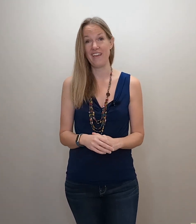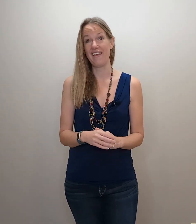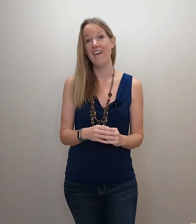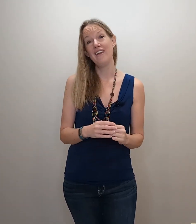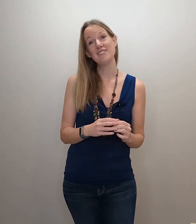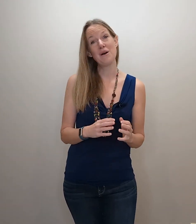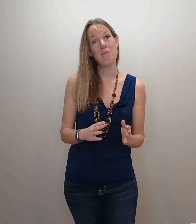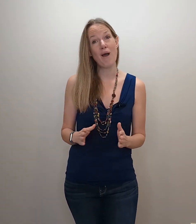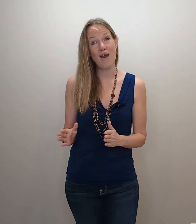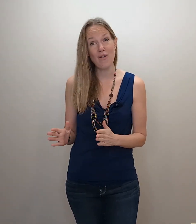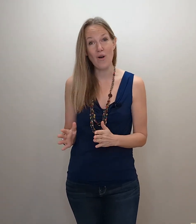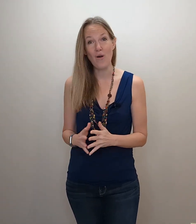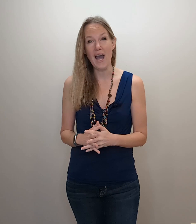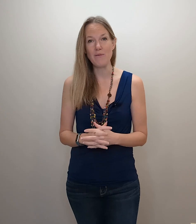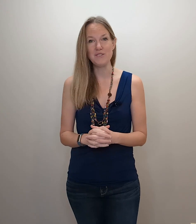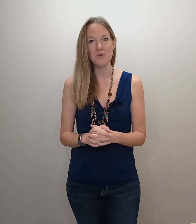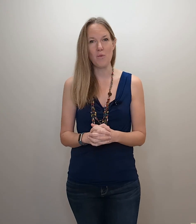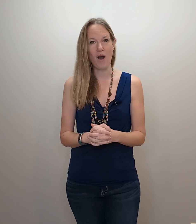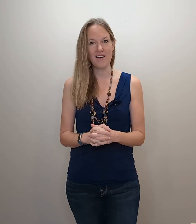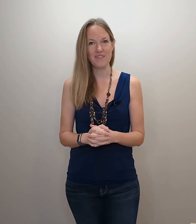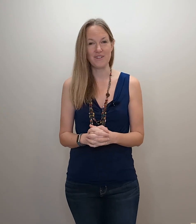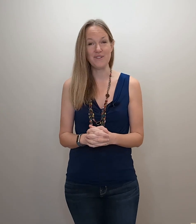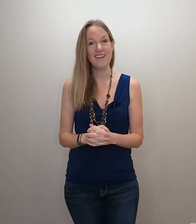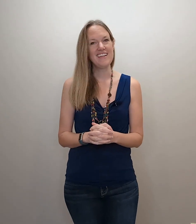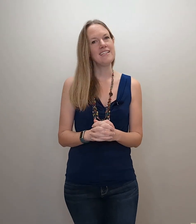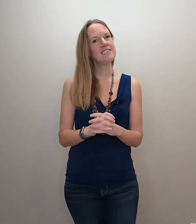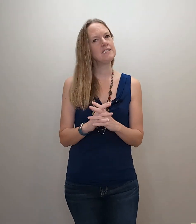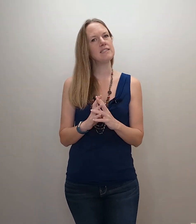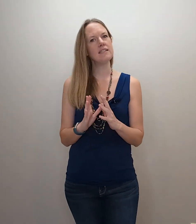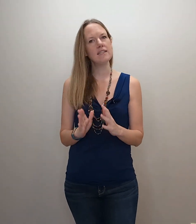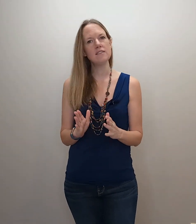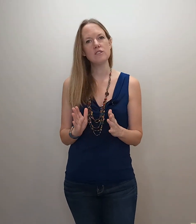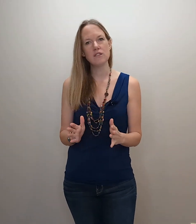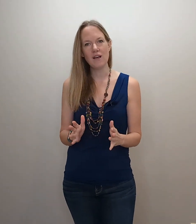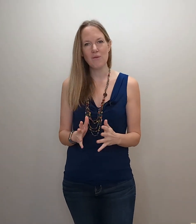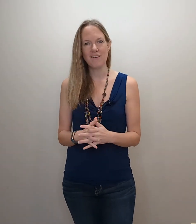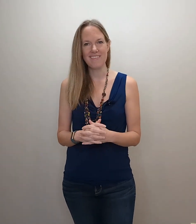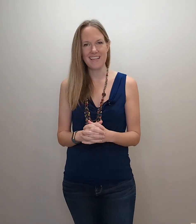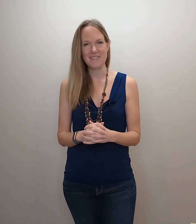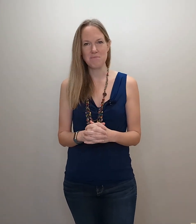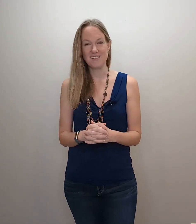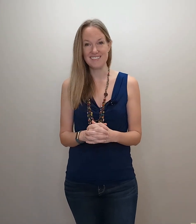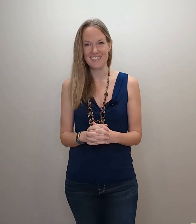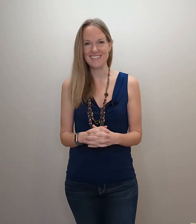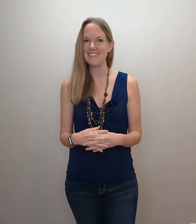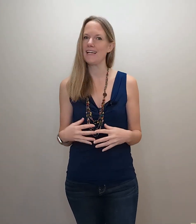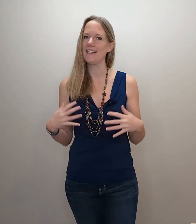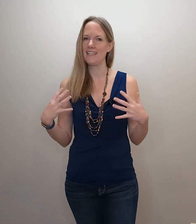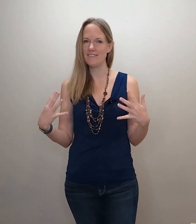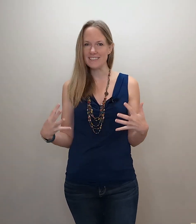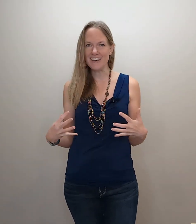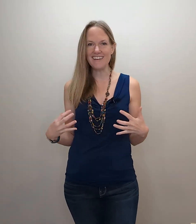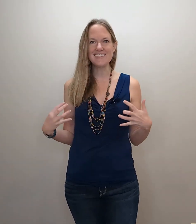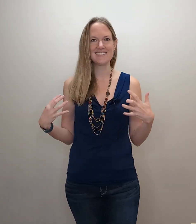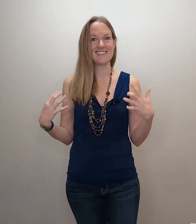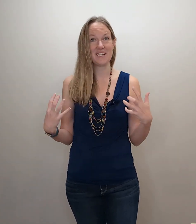thing. Tomorrow I will do a walkthrough that's just a little slower than the music to kind of give us all just a little